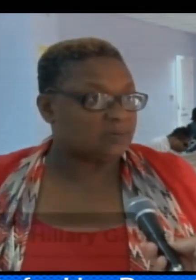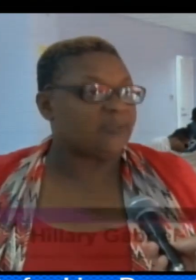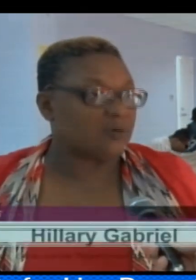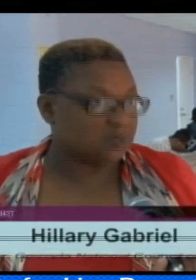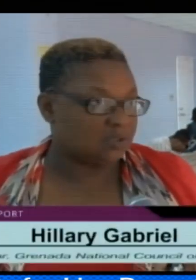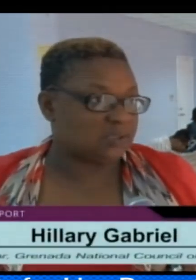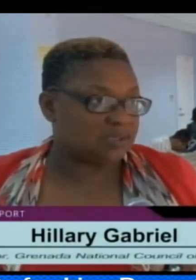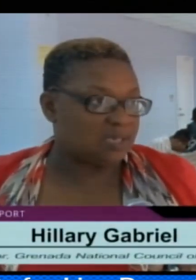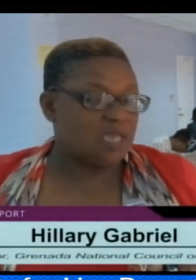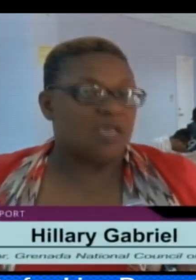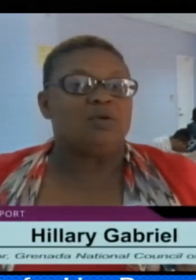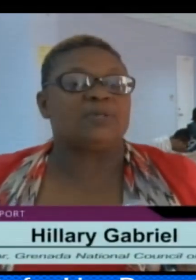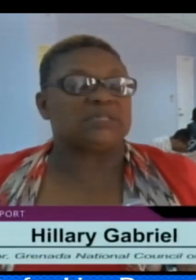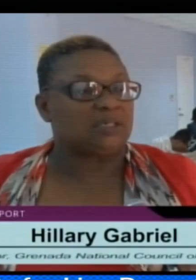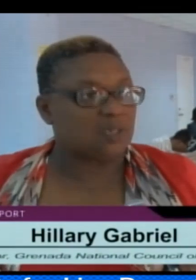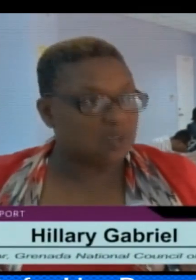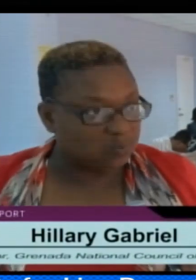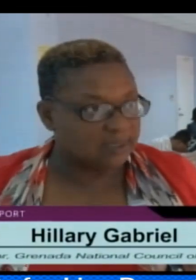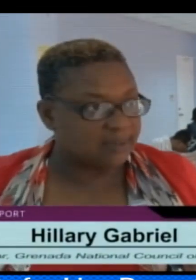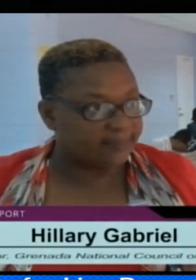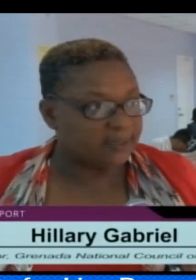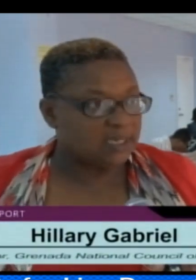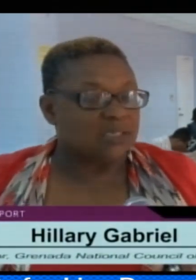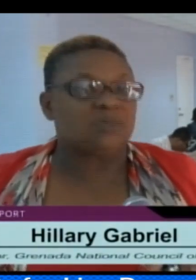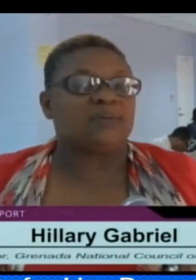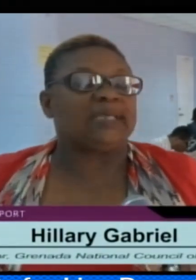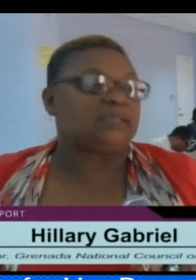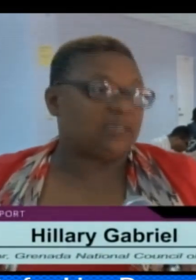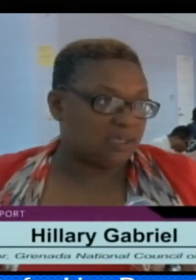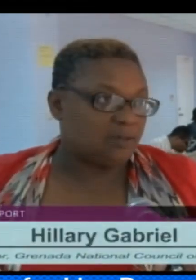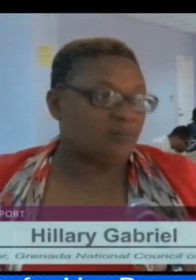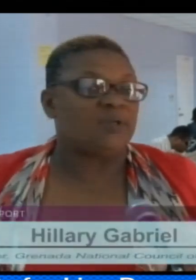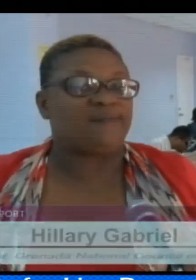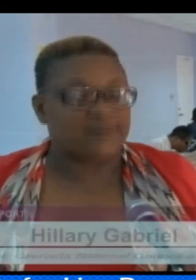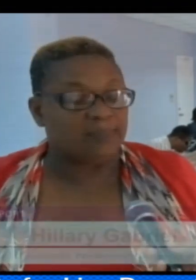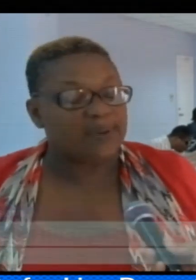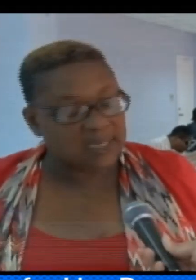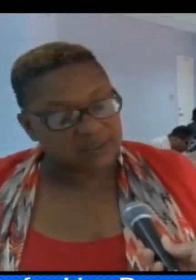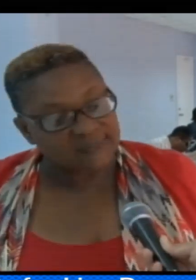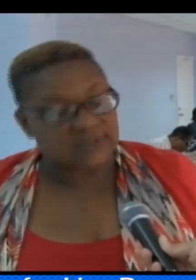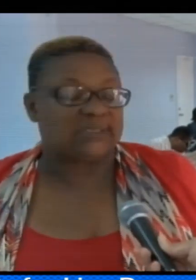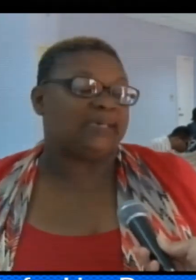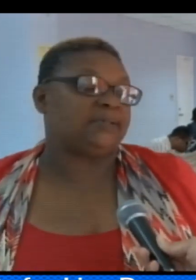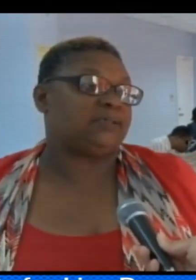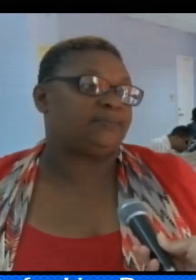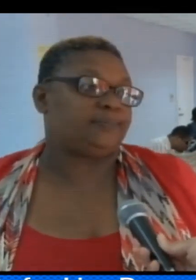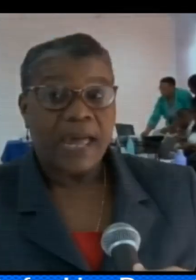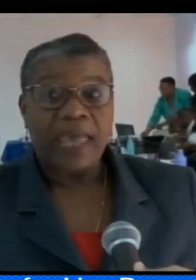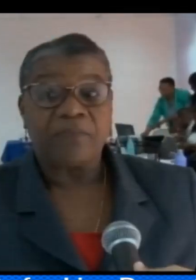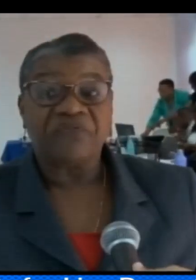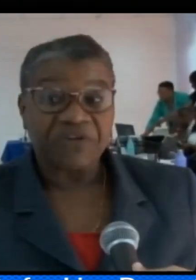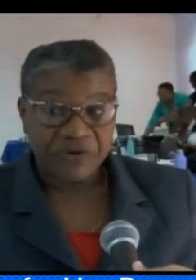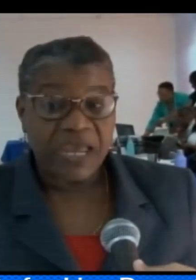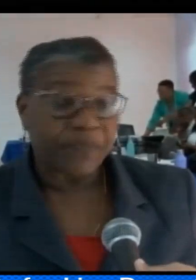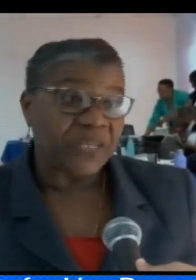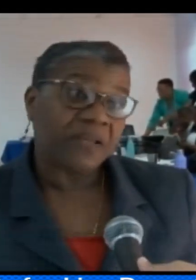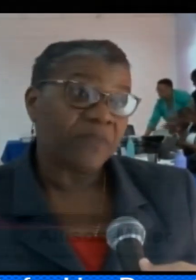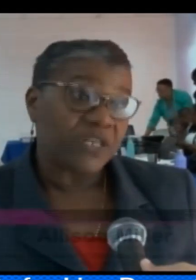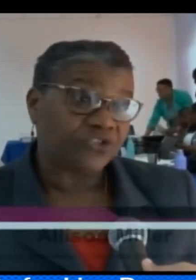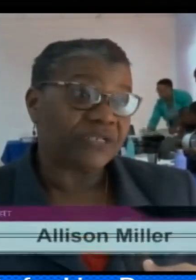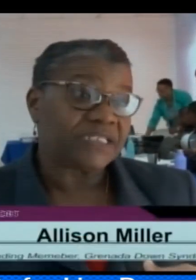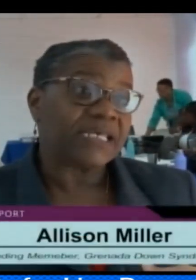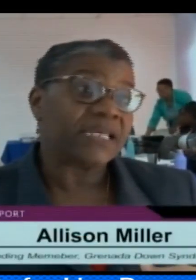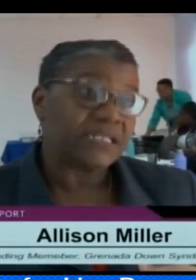about us without us. You must include them so that they will feel part of society. I am very happy